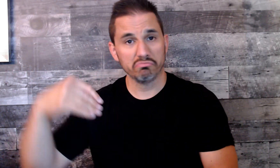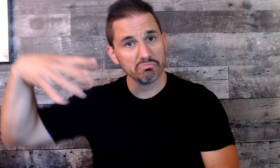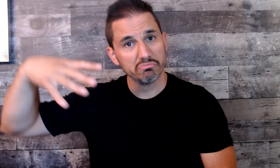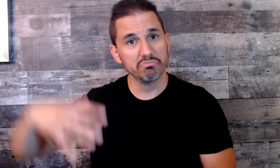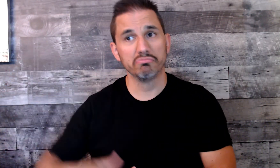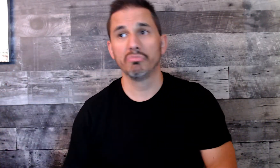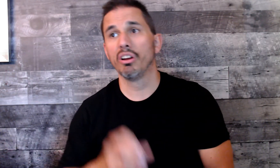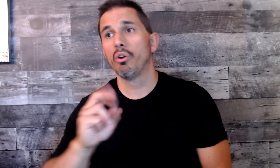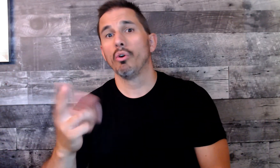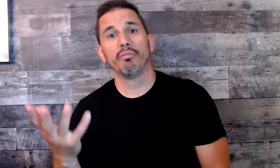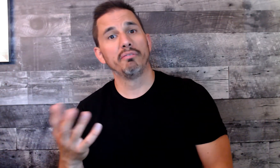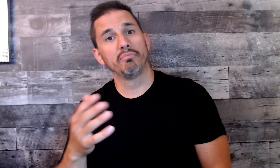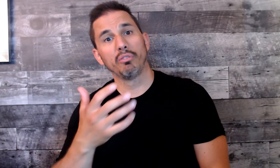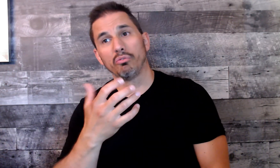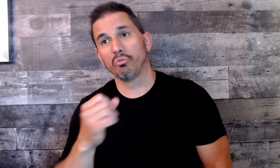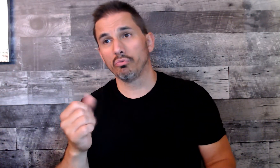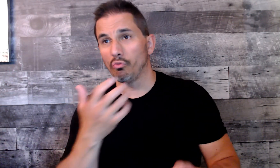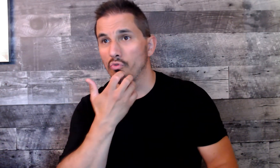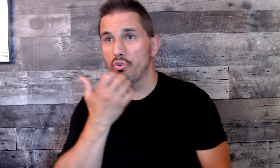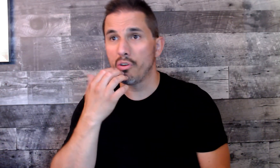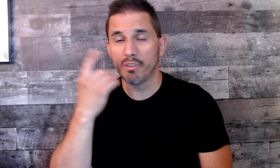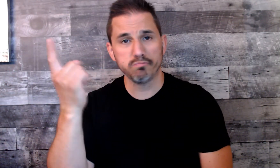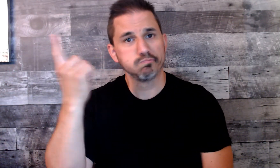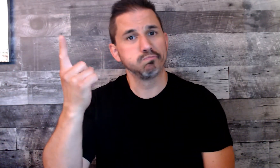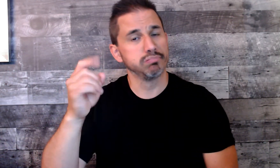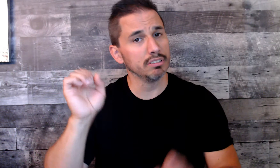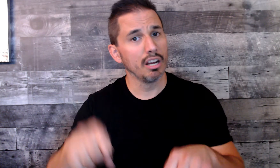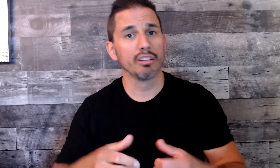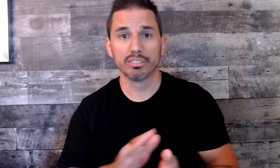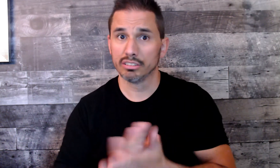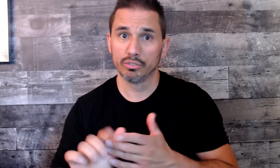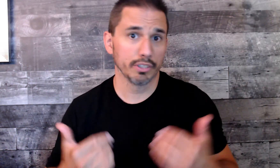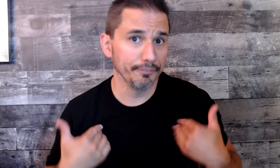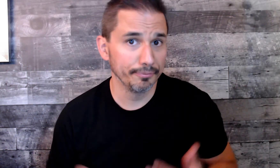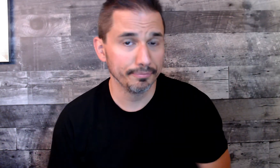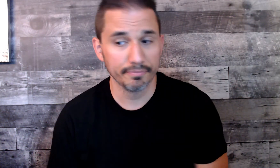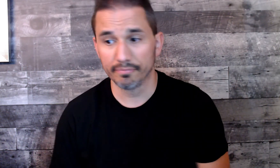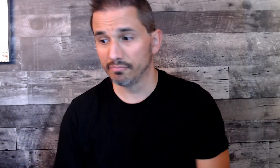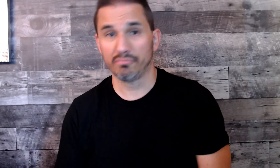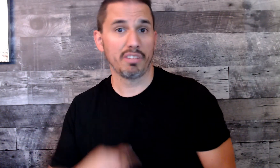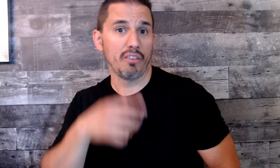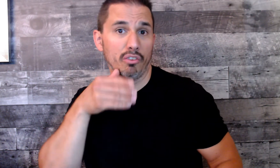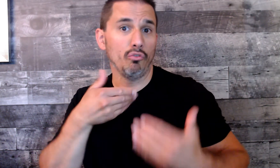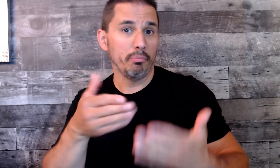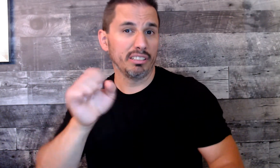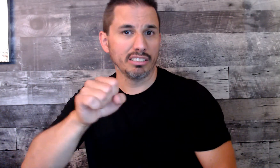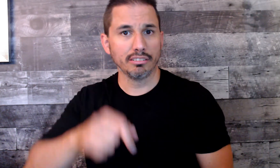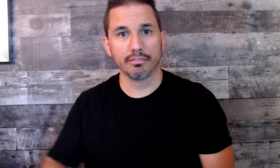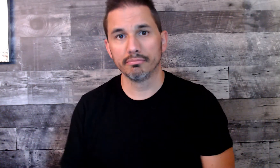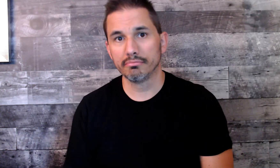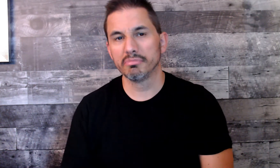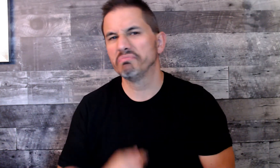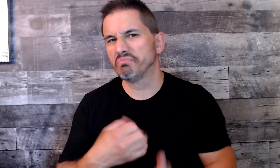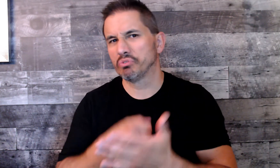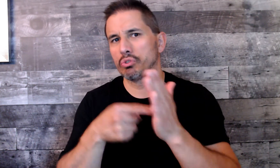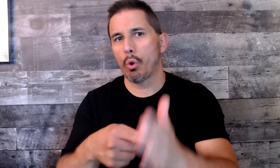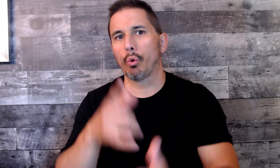The light turns on in the morning, and whenever it's warm enough, the fan turns on. I'd absolutely recommend this